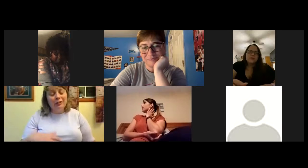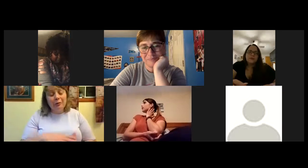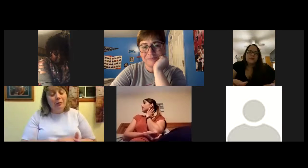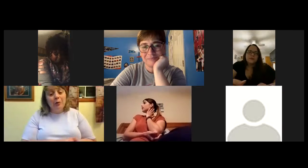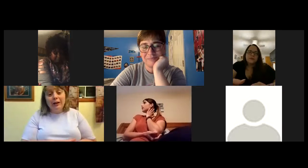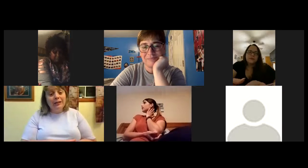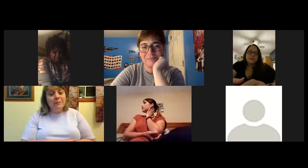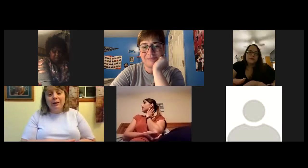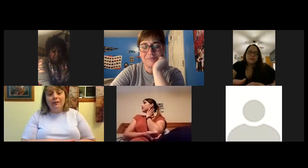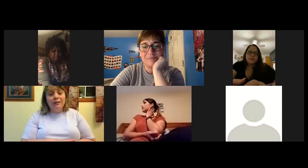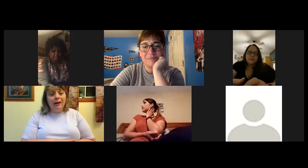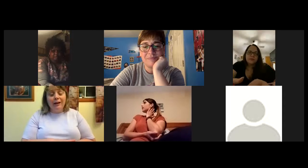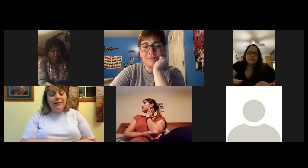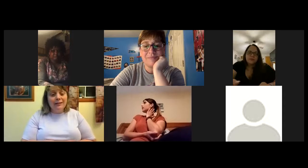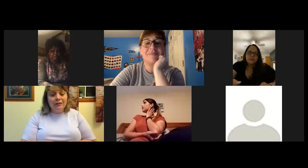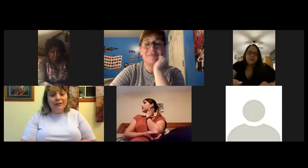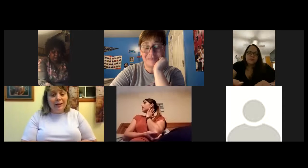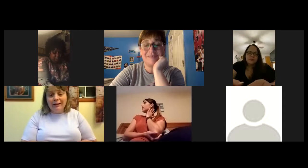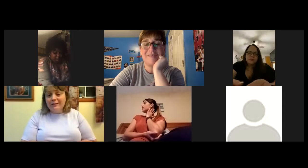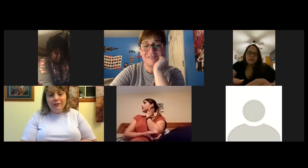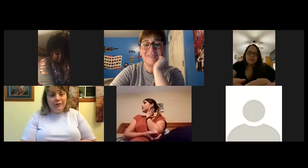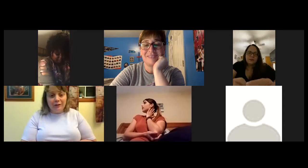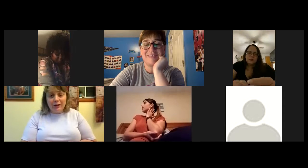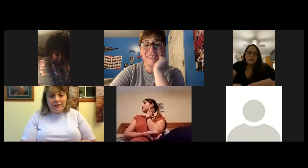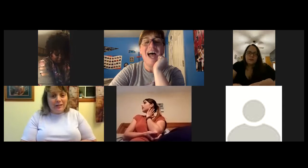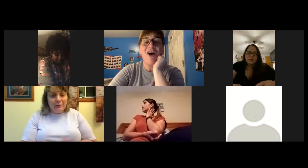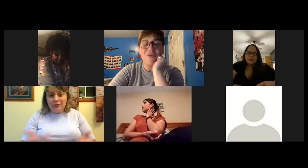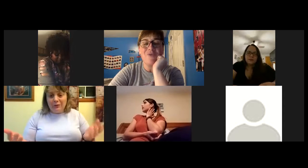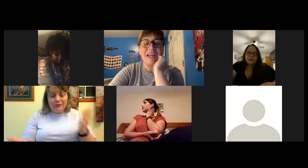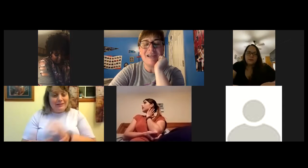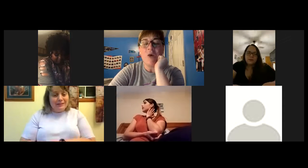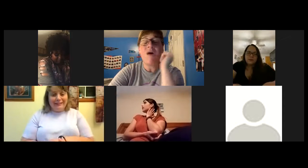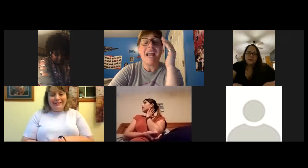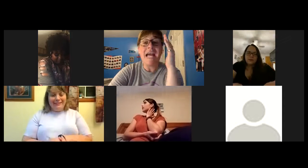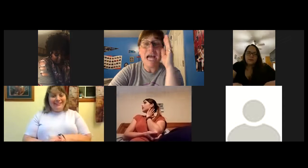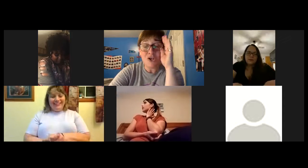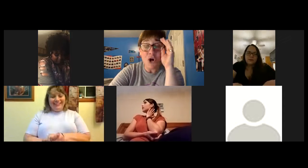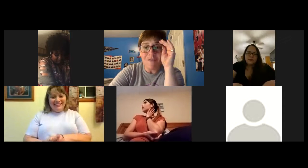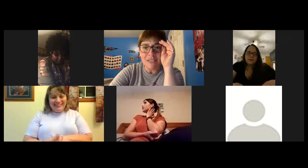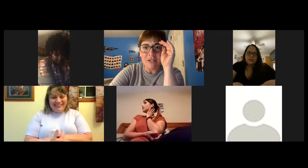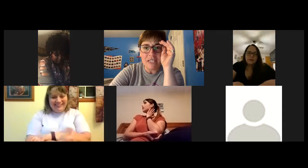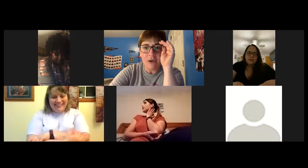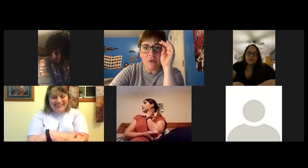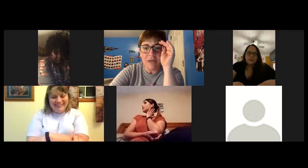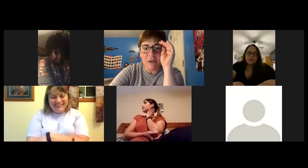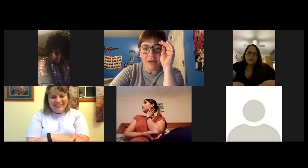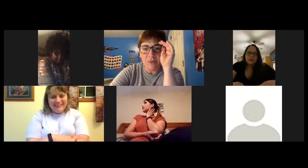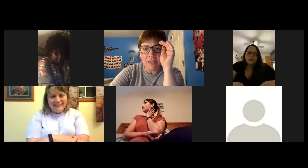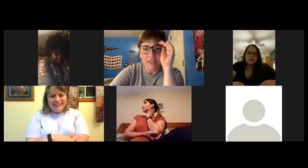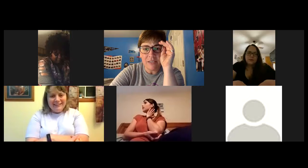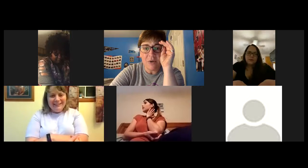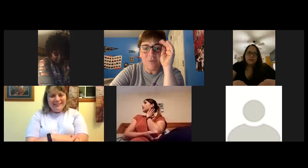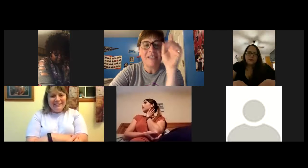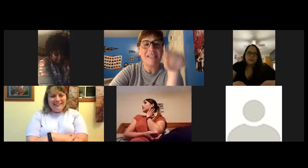girl and her little boy, he spelled, I stared at that and I still never got his name. If you Right. Well, and I got nervous and I was like, hold on, wait,